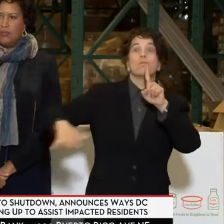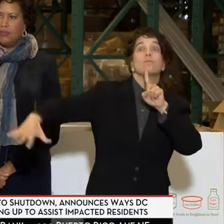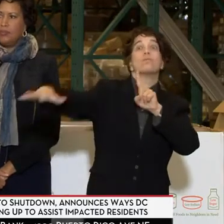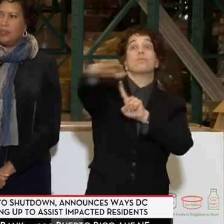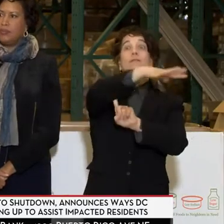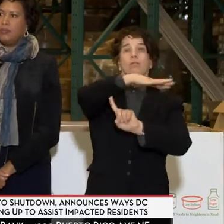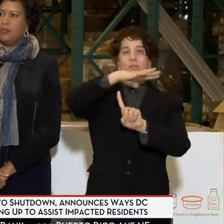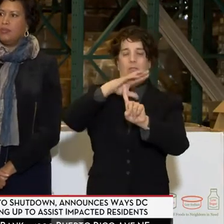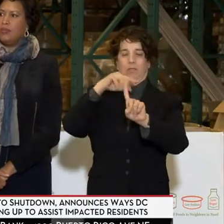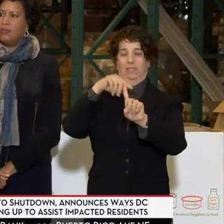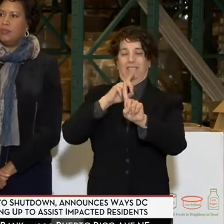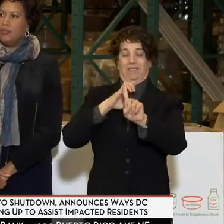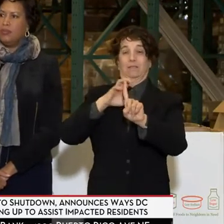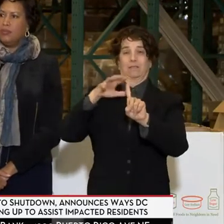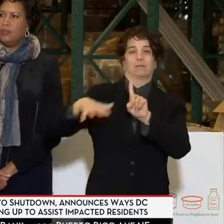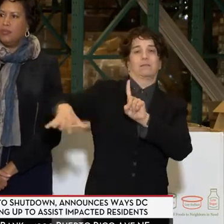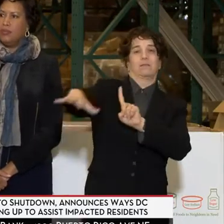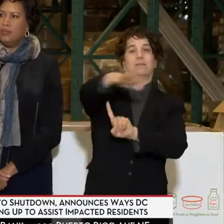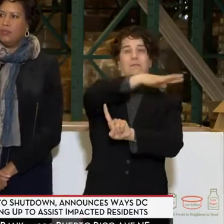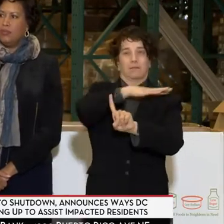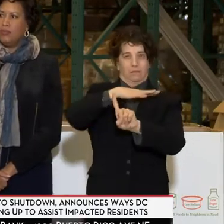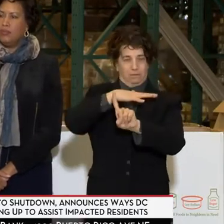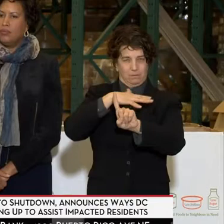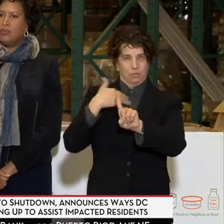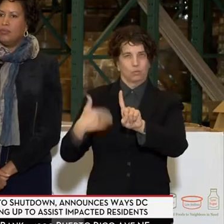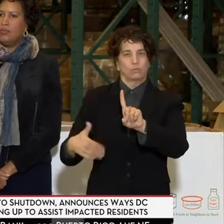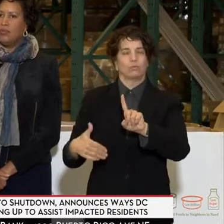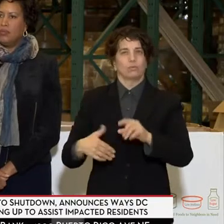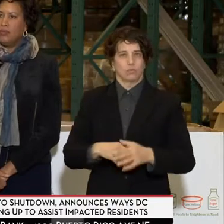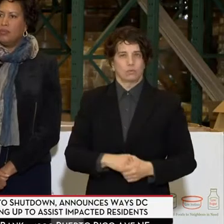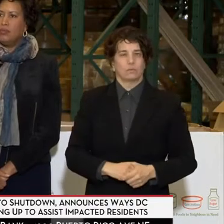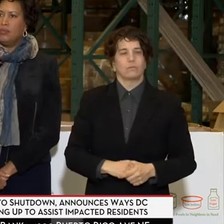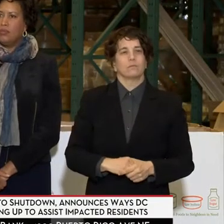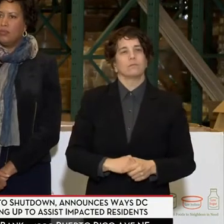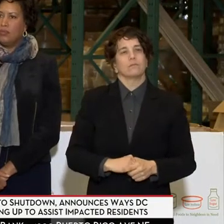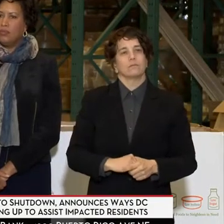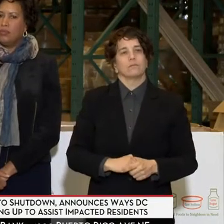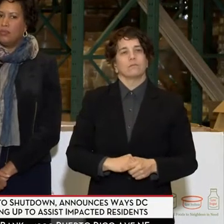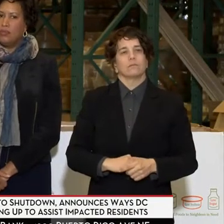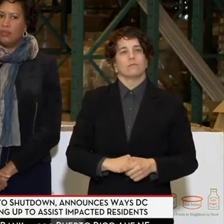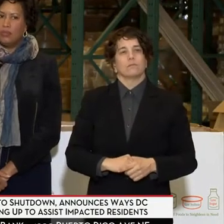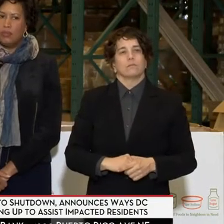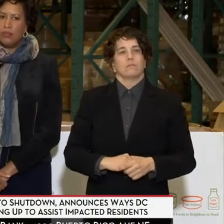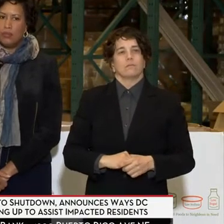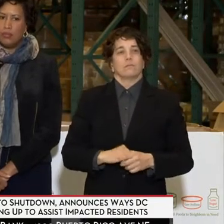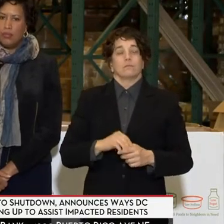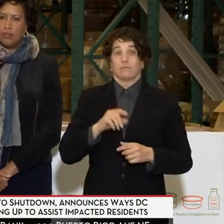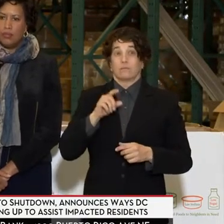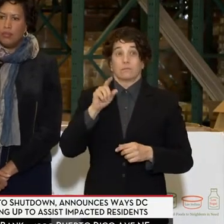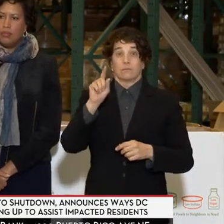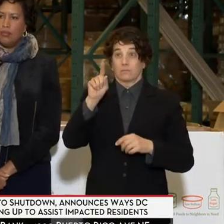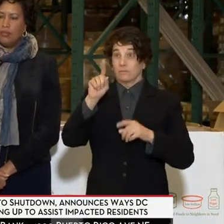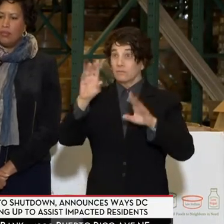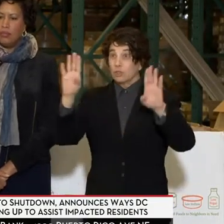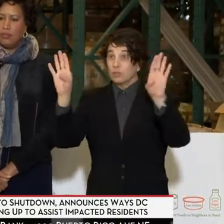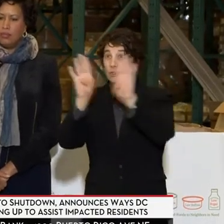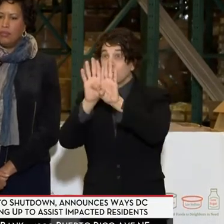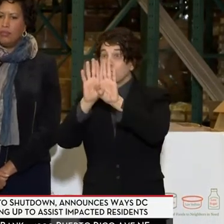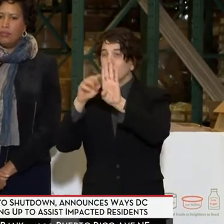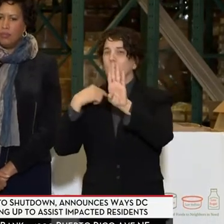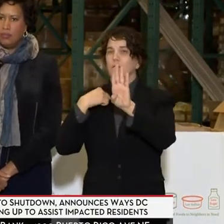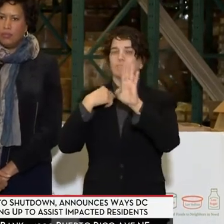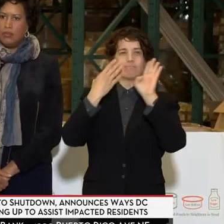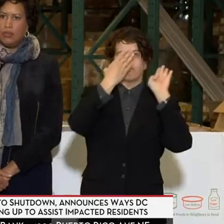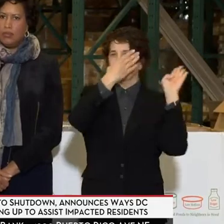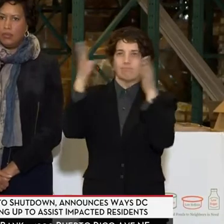I'm sure it is for many of my colleagues in the Congress, because this has become a crisis for the country.